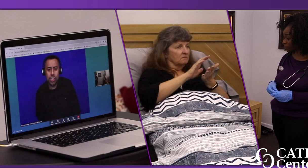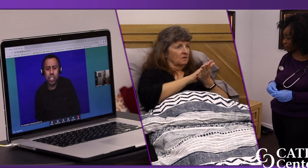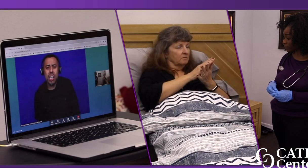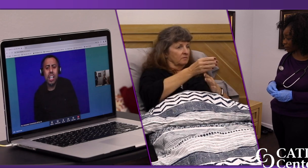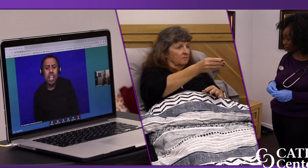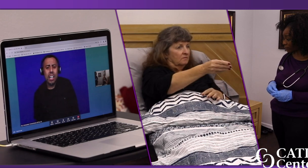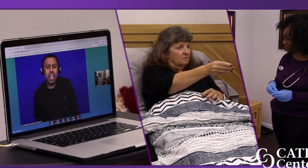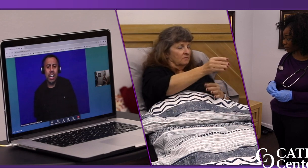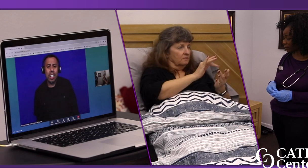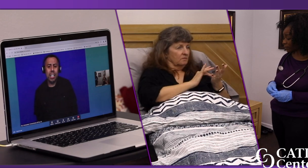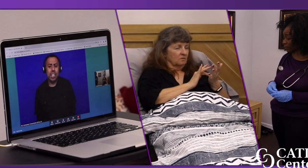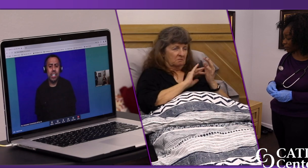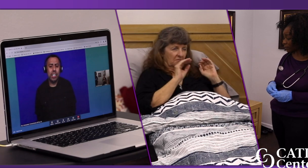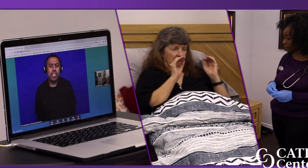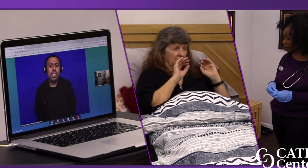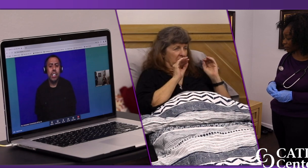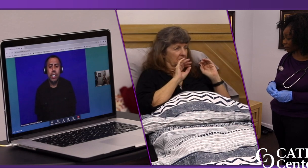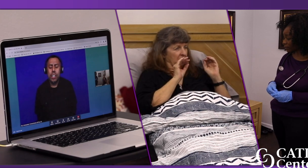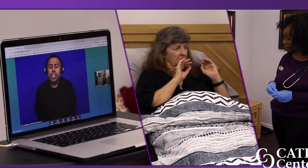higher dosage.